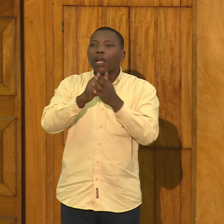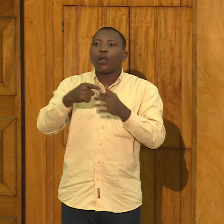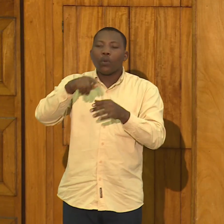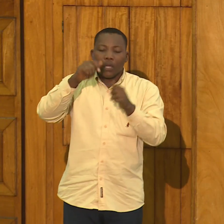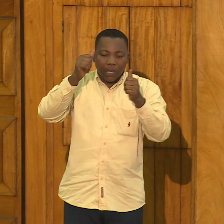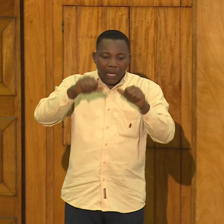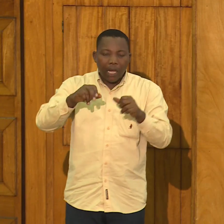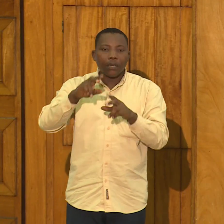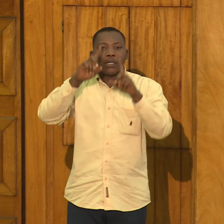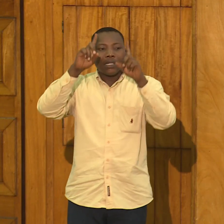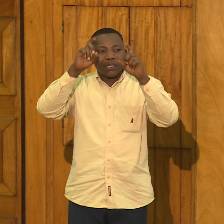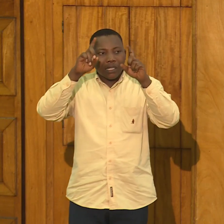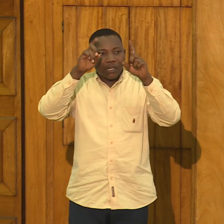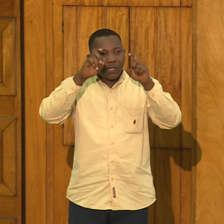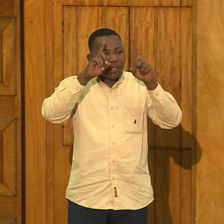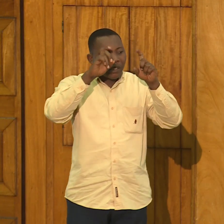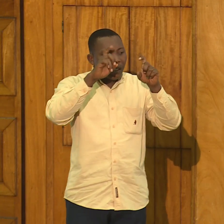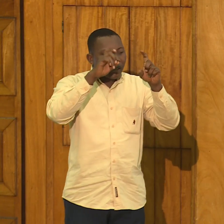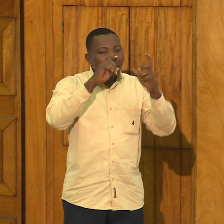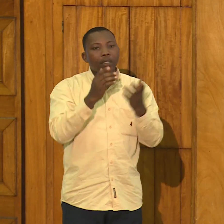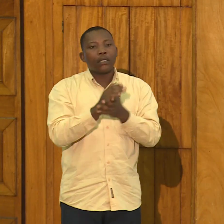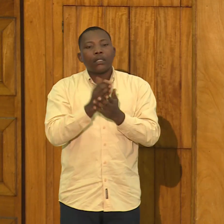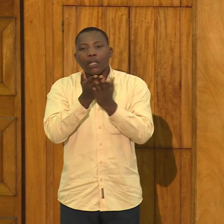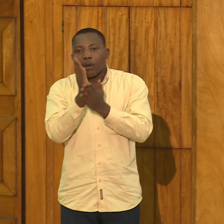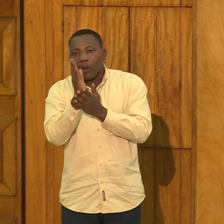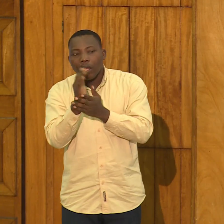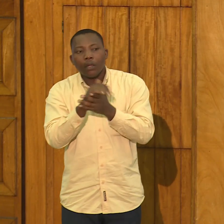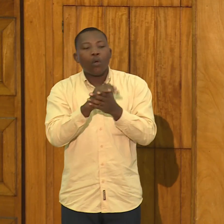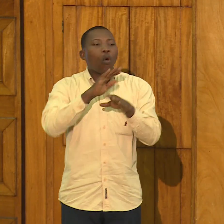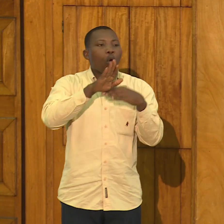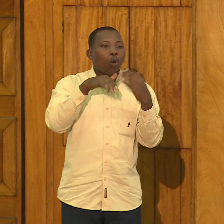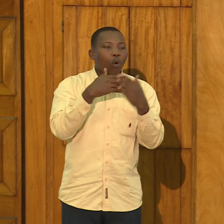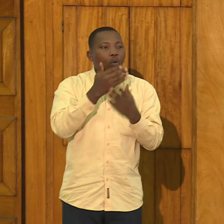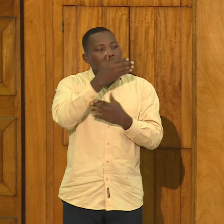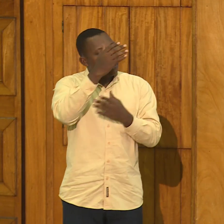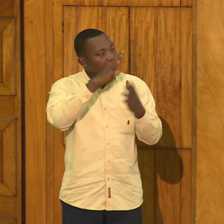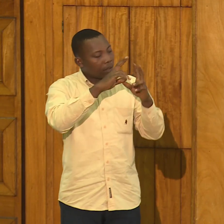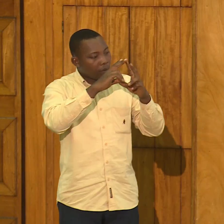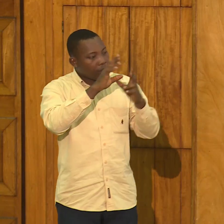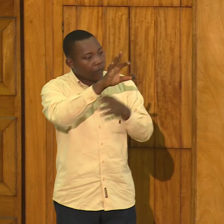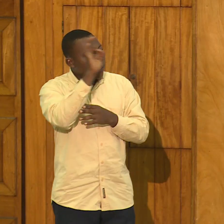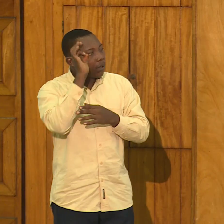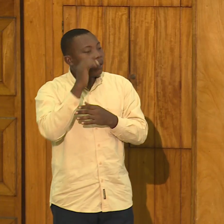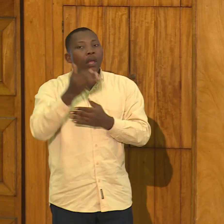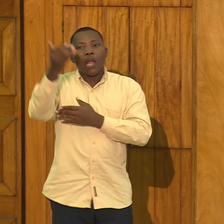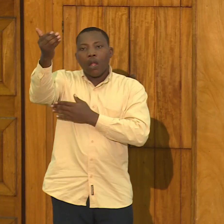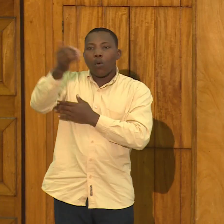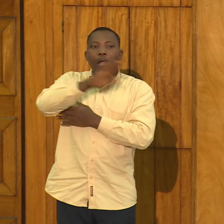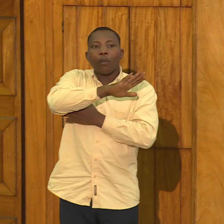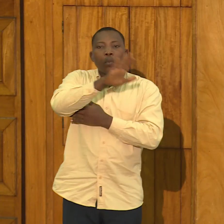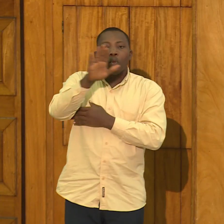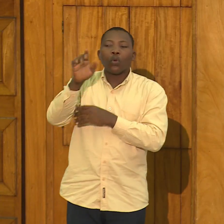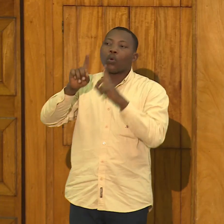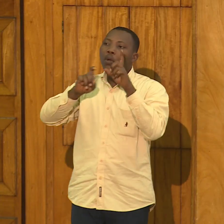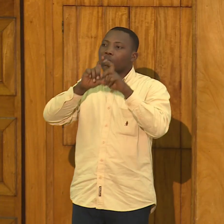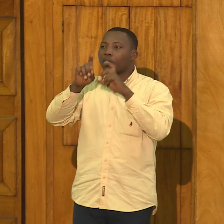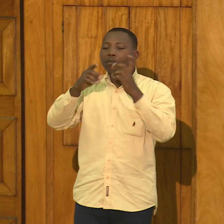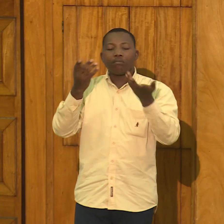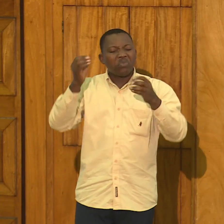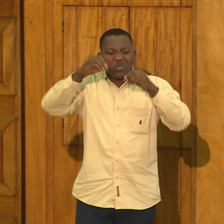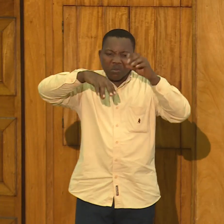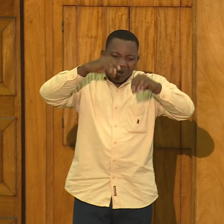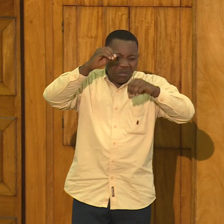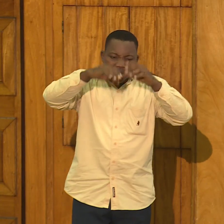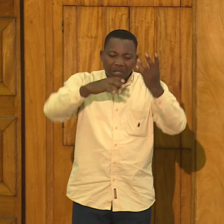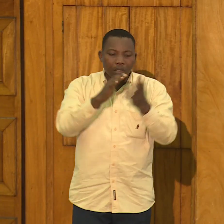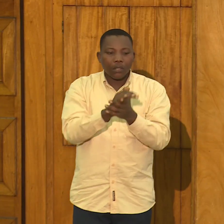the validity and credibility and also the reliability of these findings. I welcome your questions, your insights, your